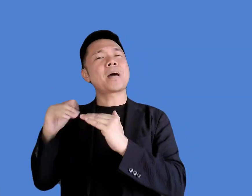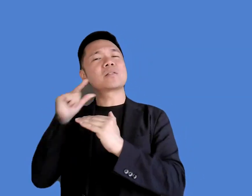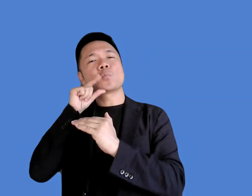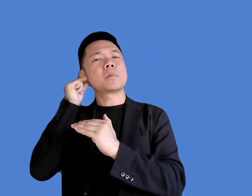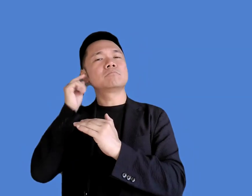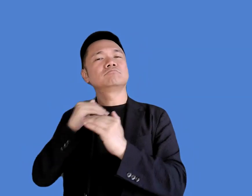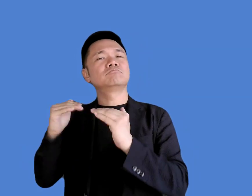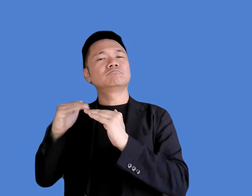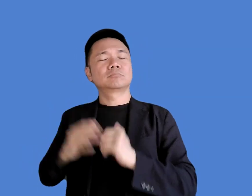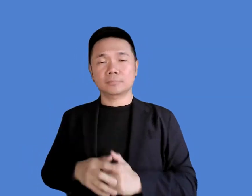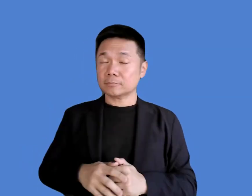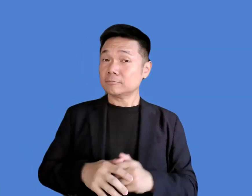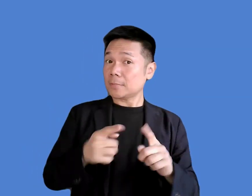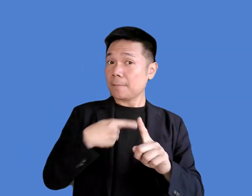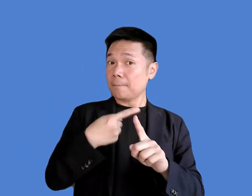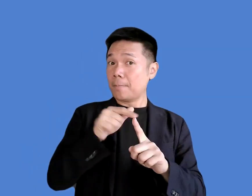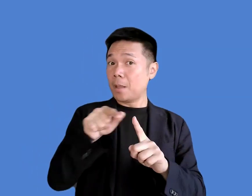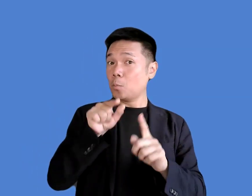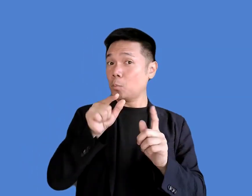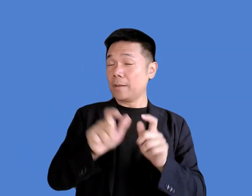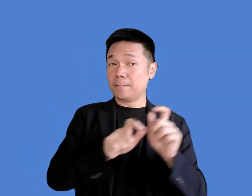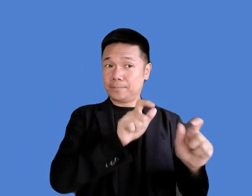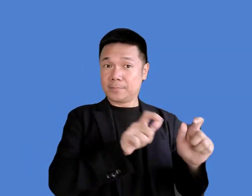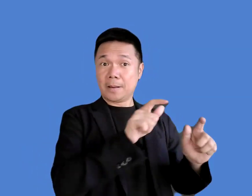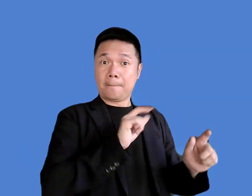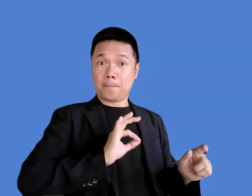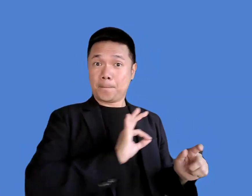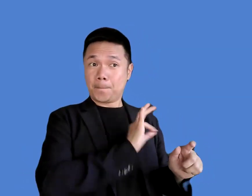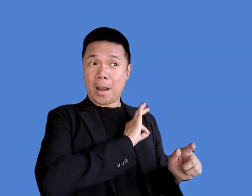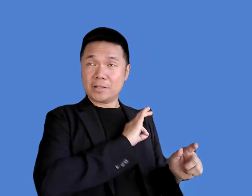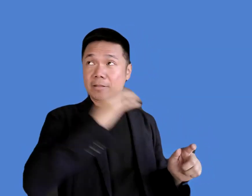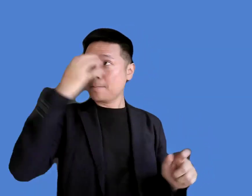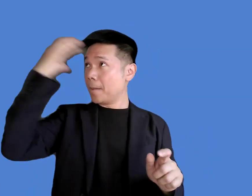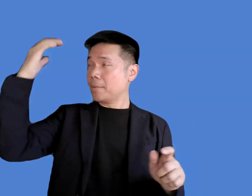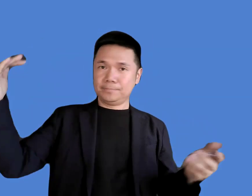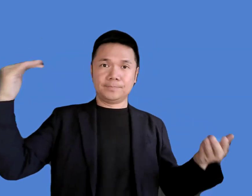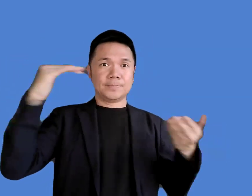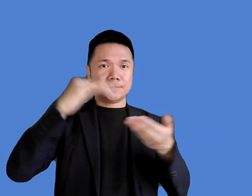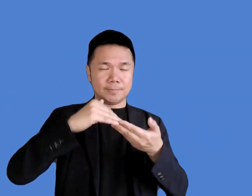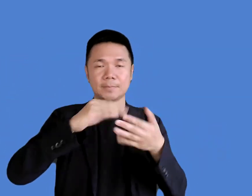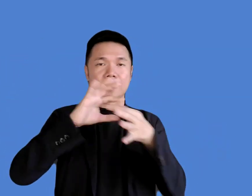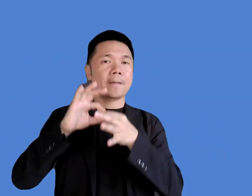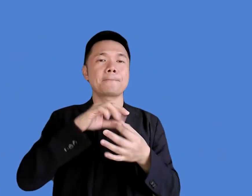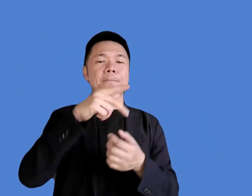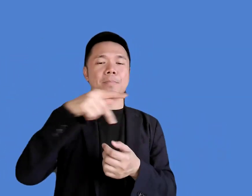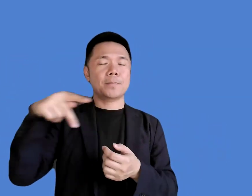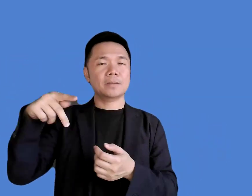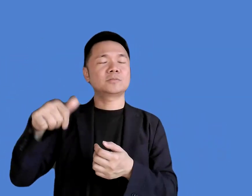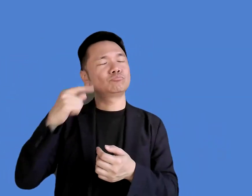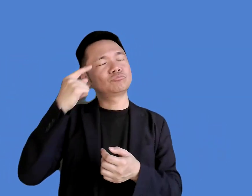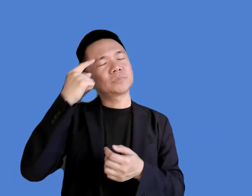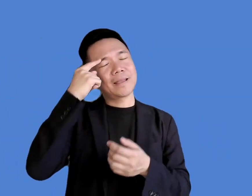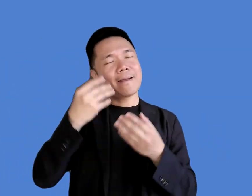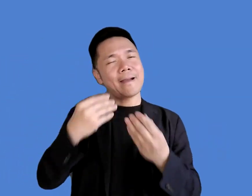amount of public sector partners also welcoming the private sector and teaming up in public-private partnerships actually to realize